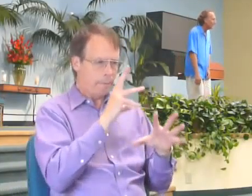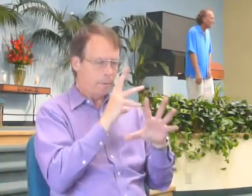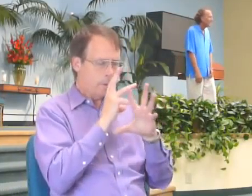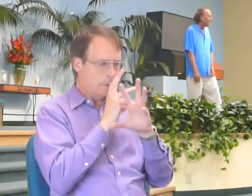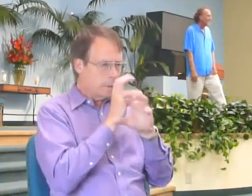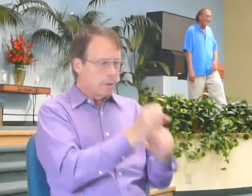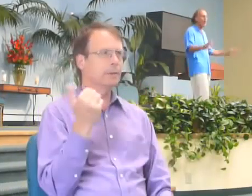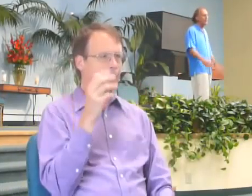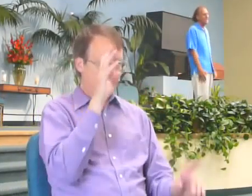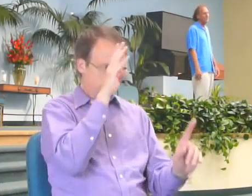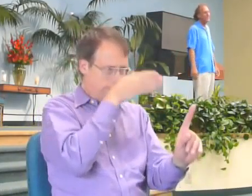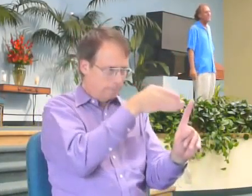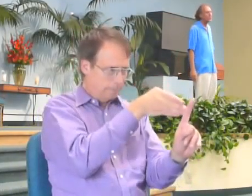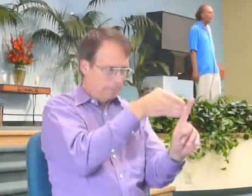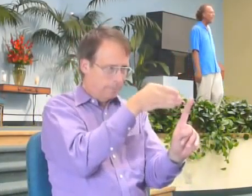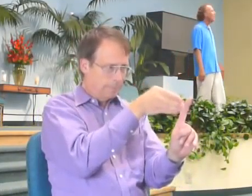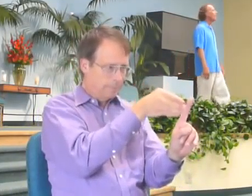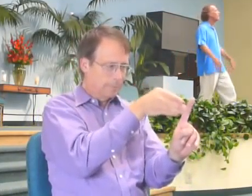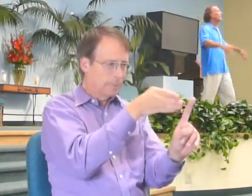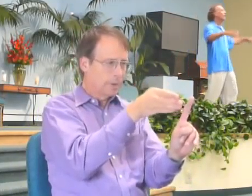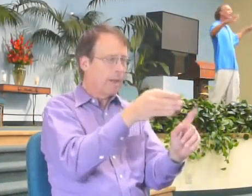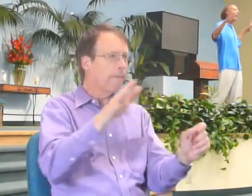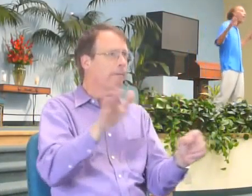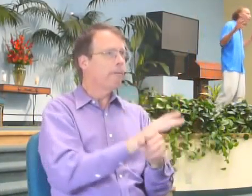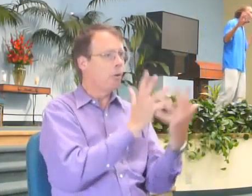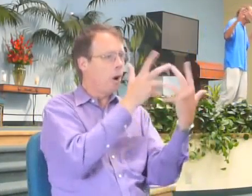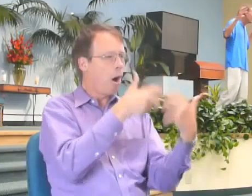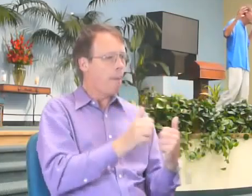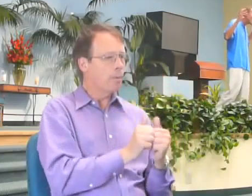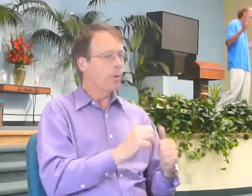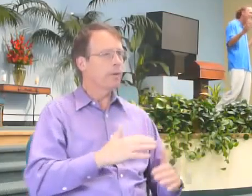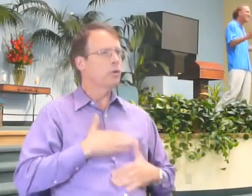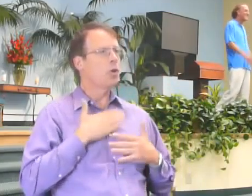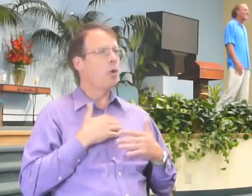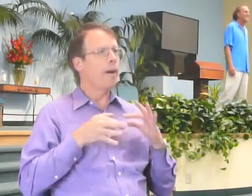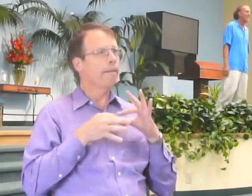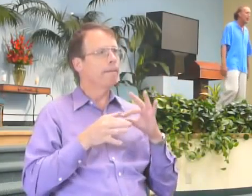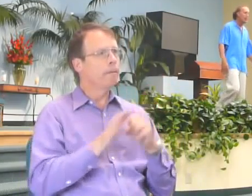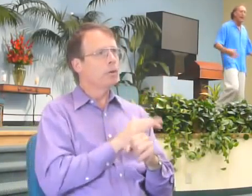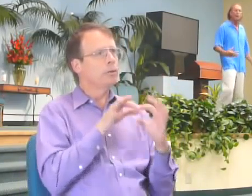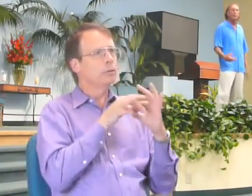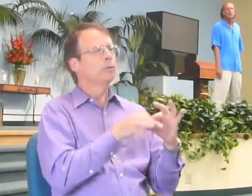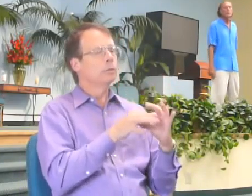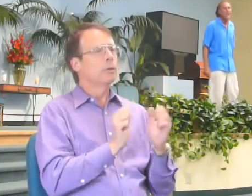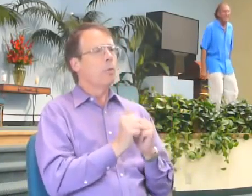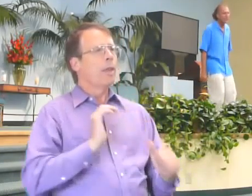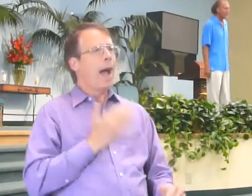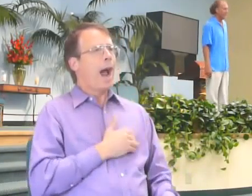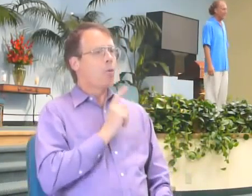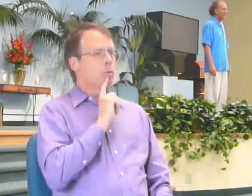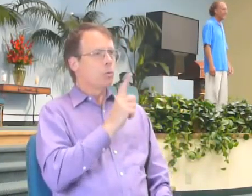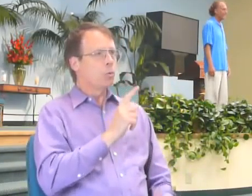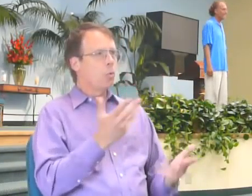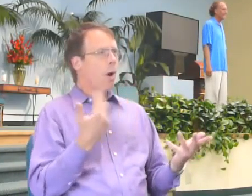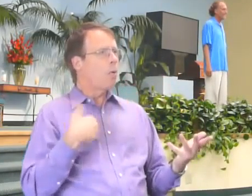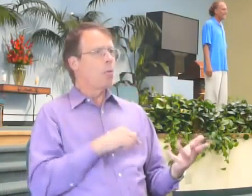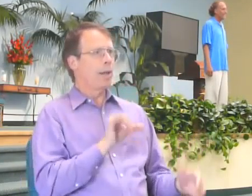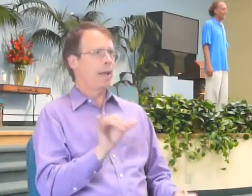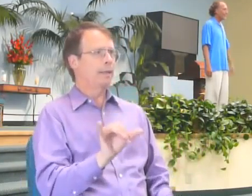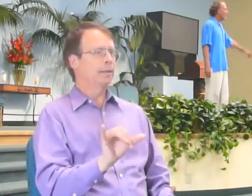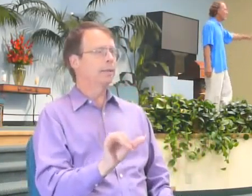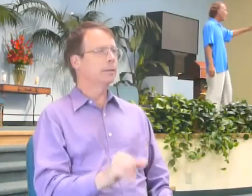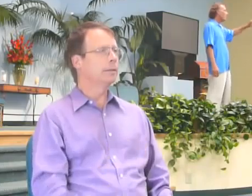by that dream. So there is that dream and there is nothing else. The fear, the scarcity, the limitation. It doesn't